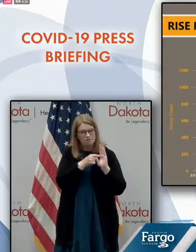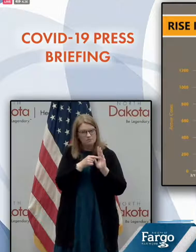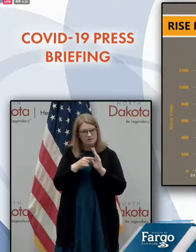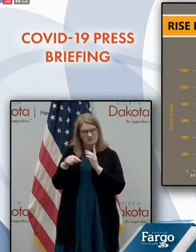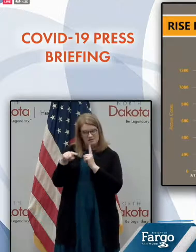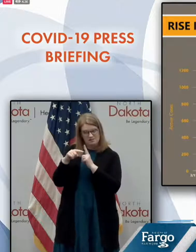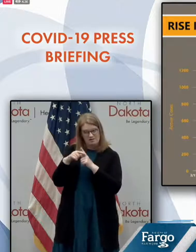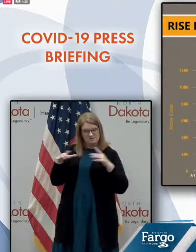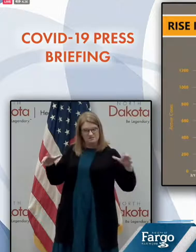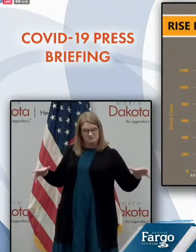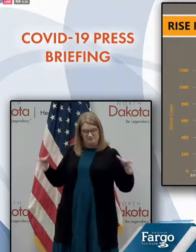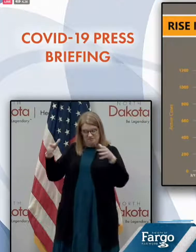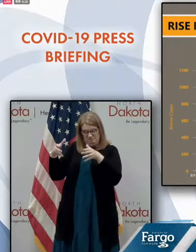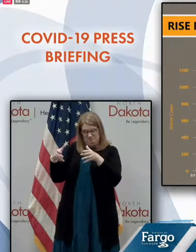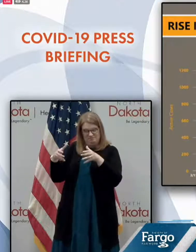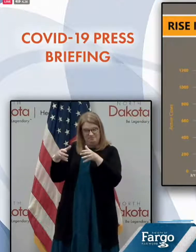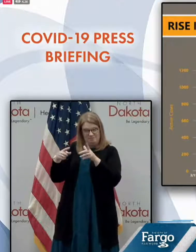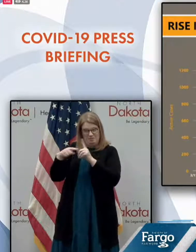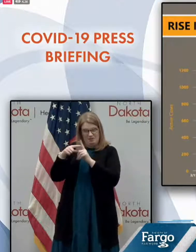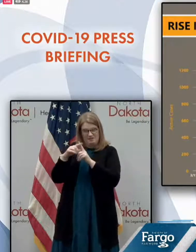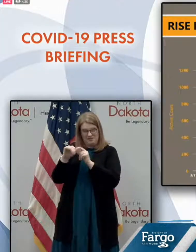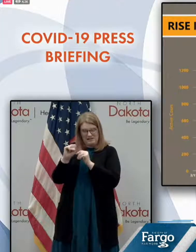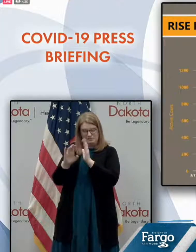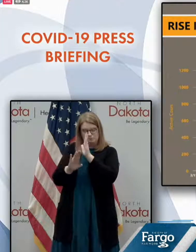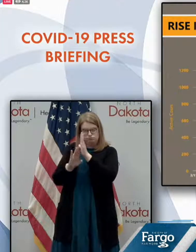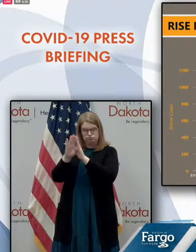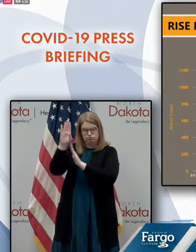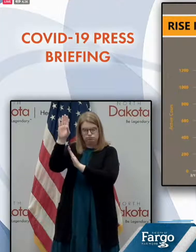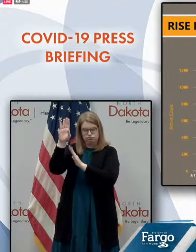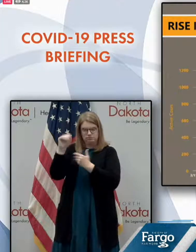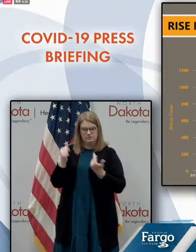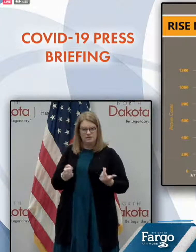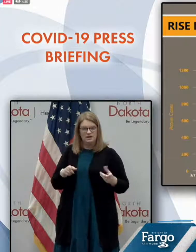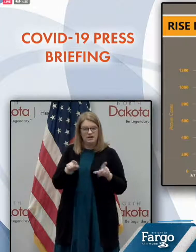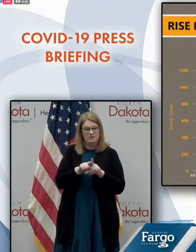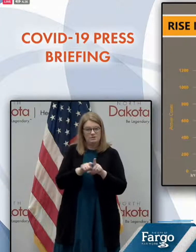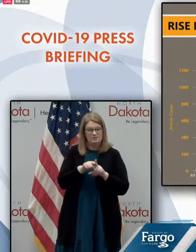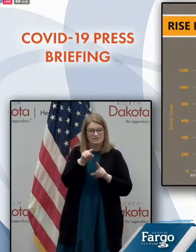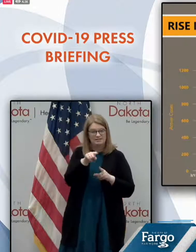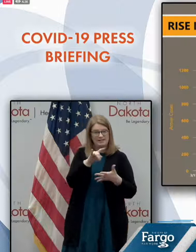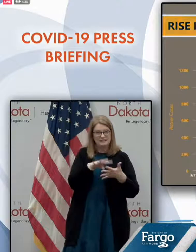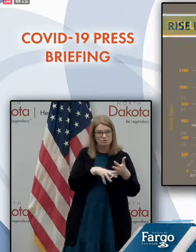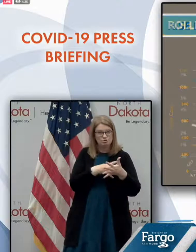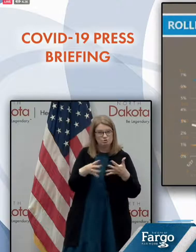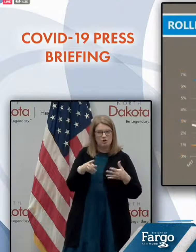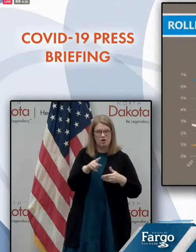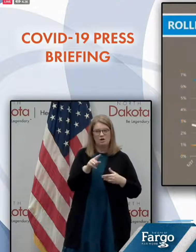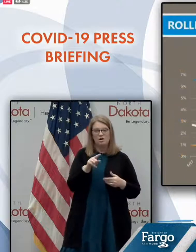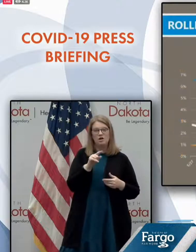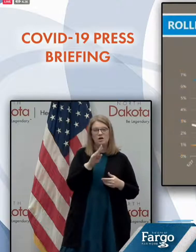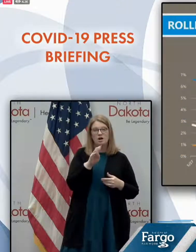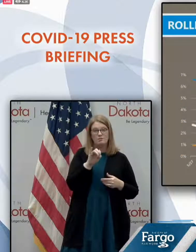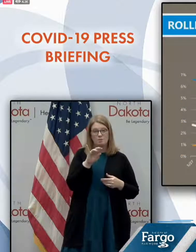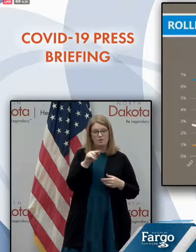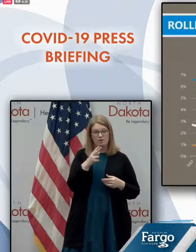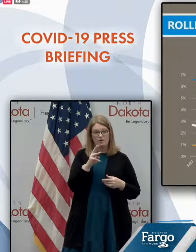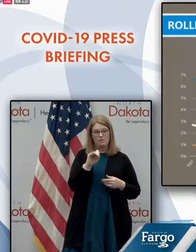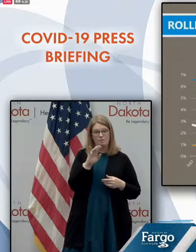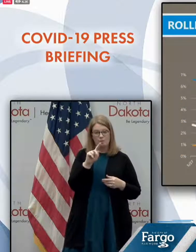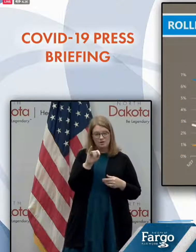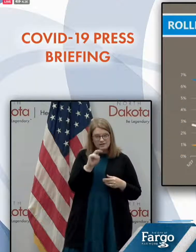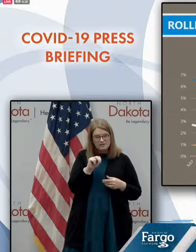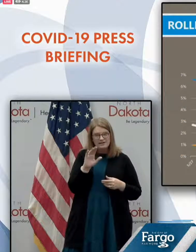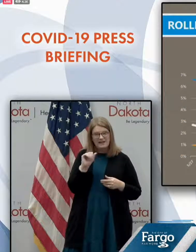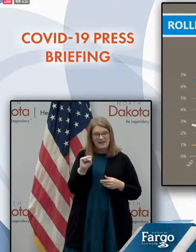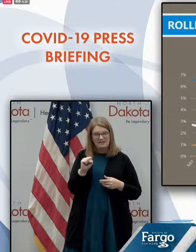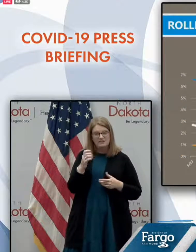is going up. And if we take a look again at this chart we showed earlier on the Burley, Morton, and Cass, this goes back to the